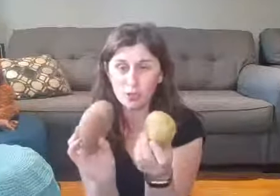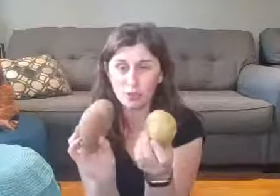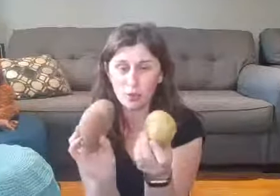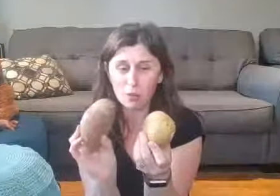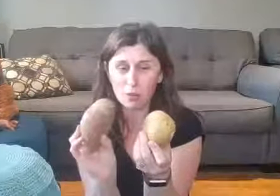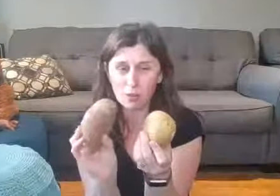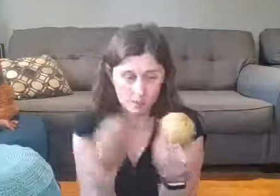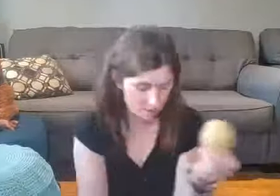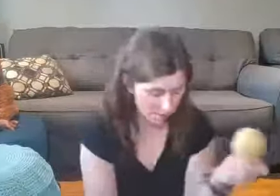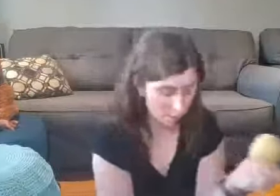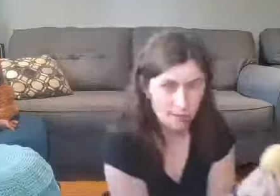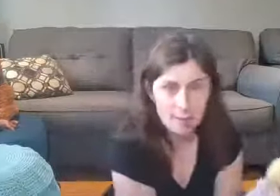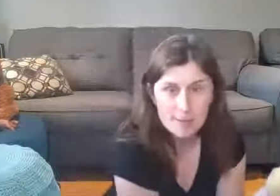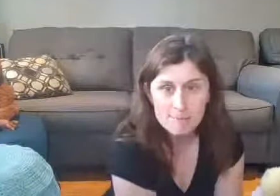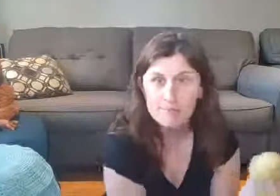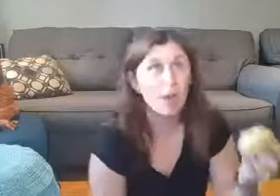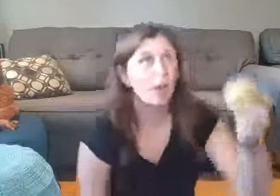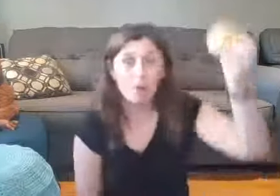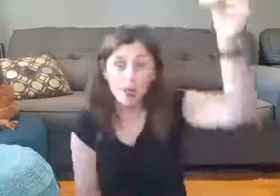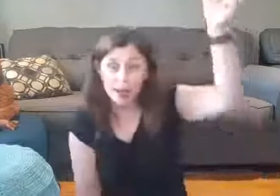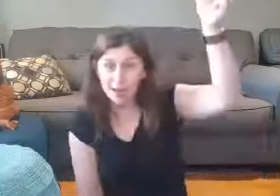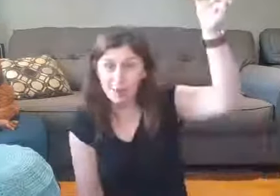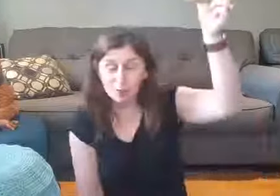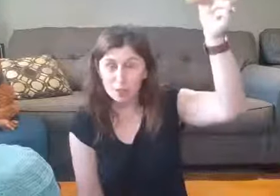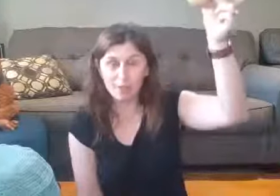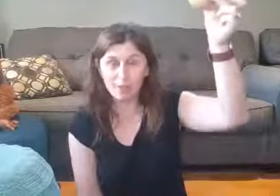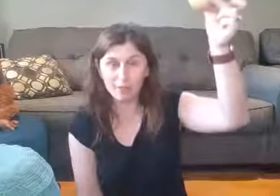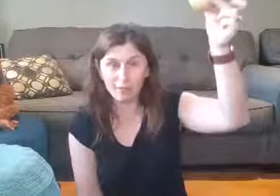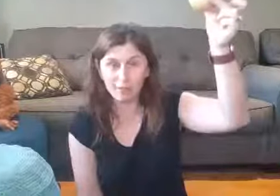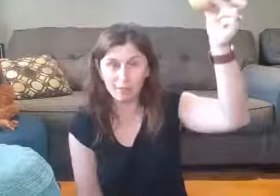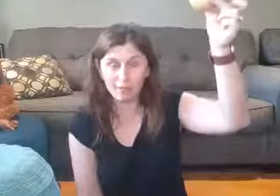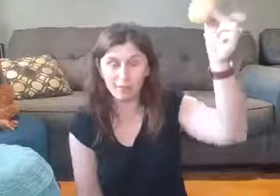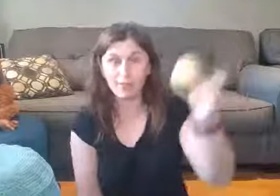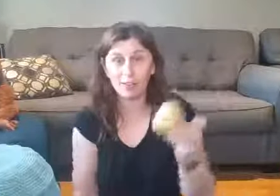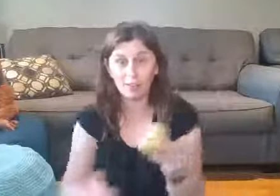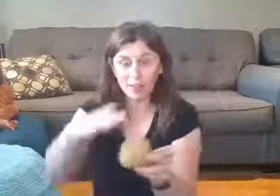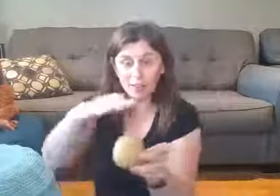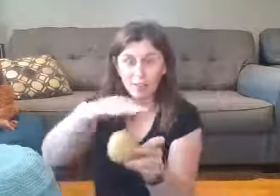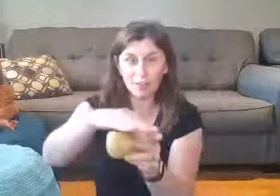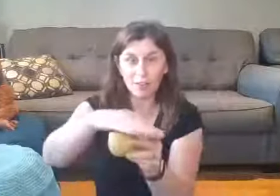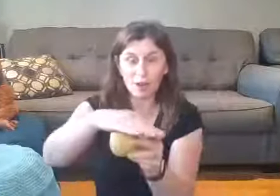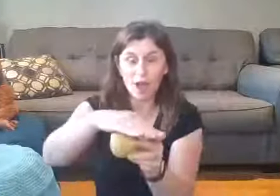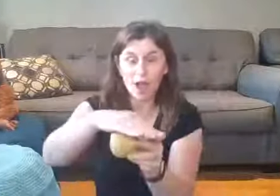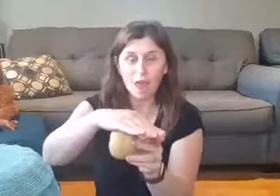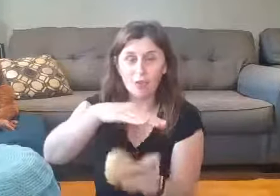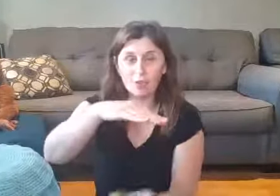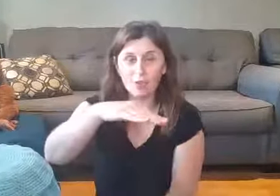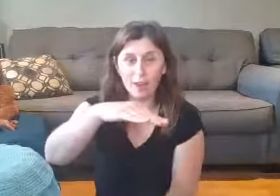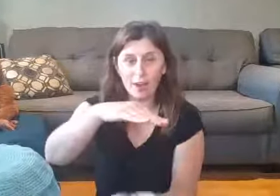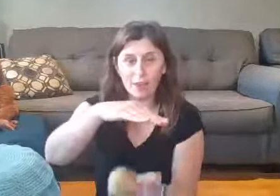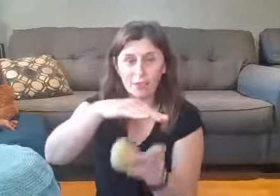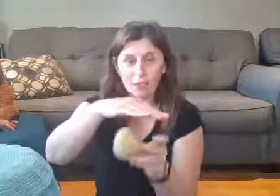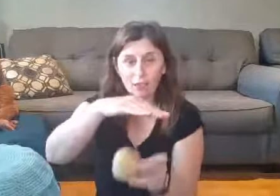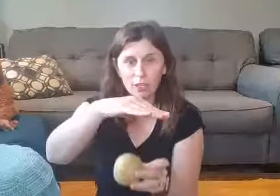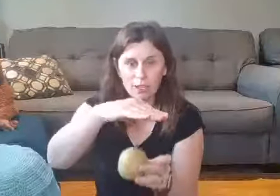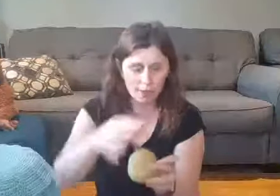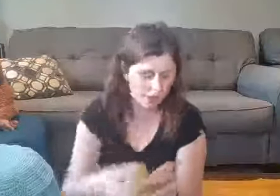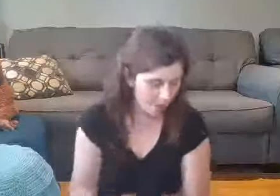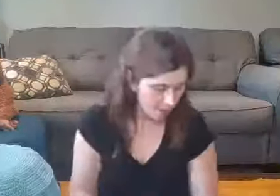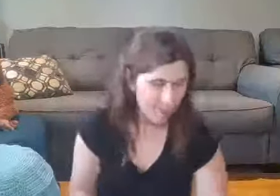grown? Not up high in an apple tree. Right, they're grown under the ground in the dirt.